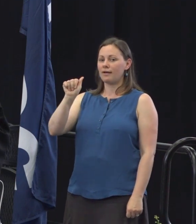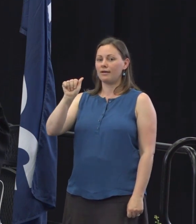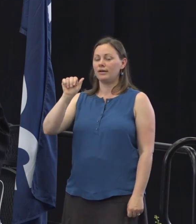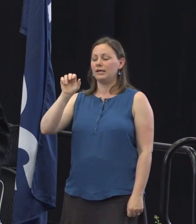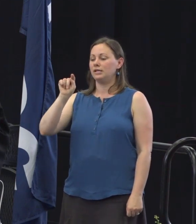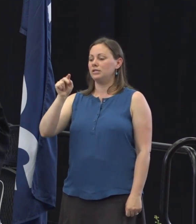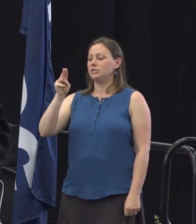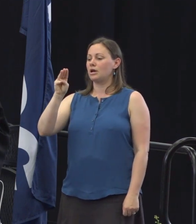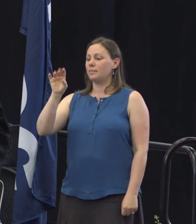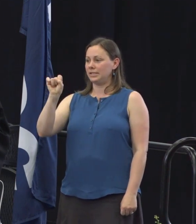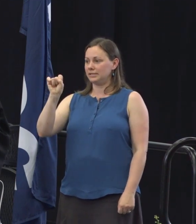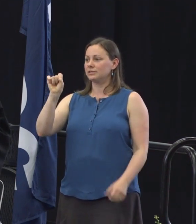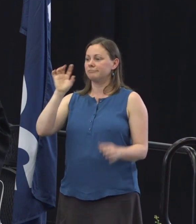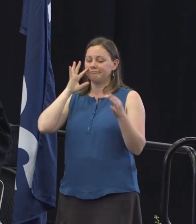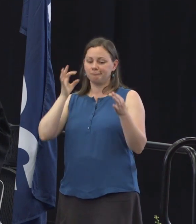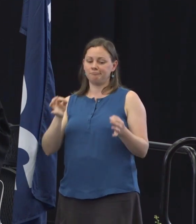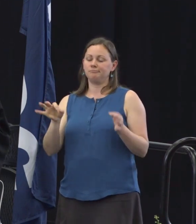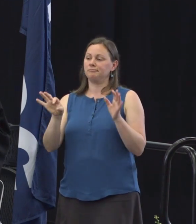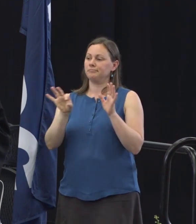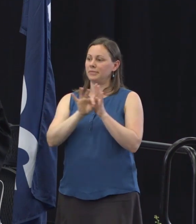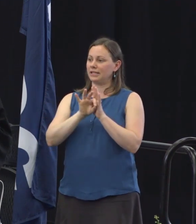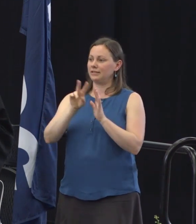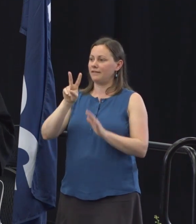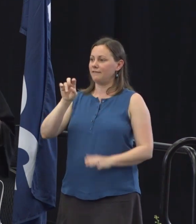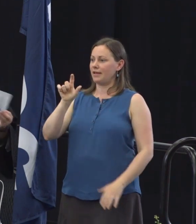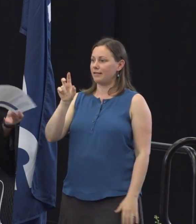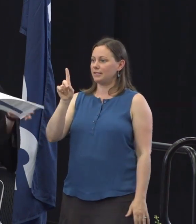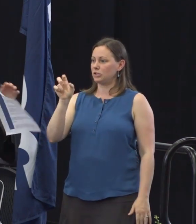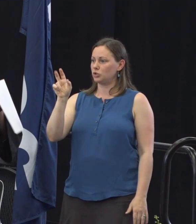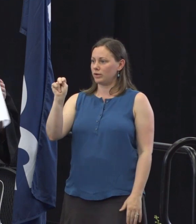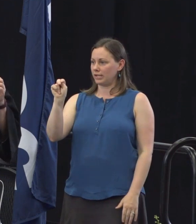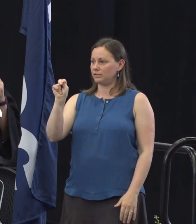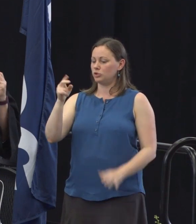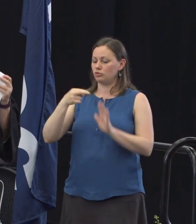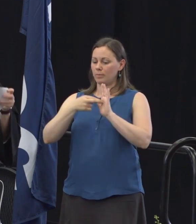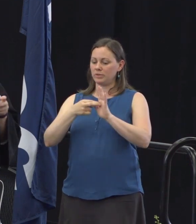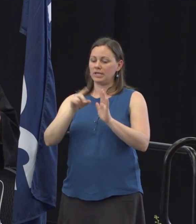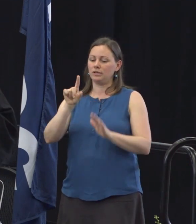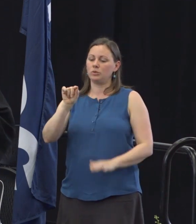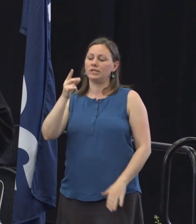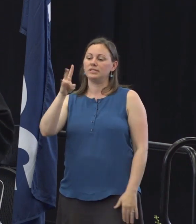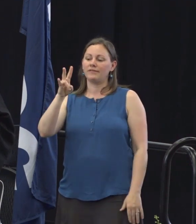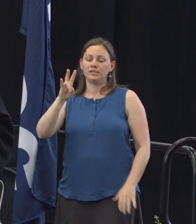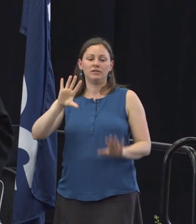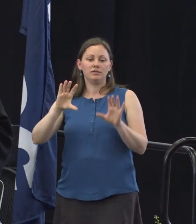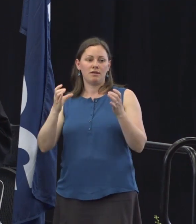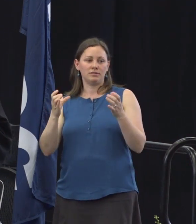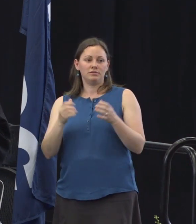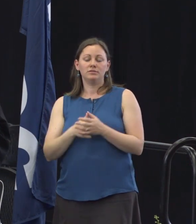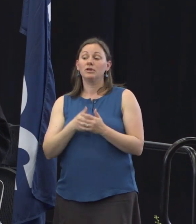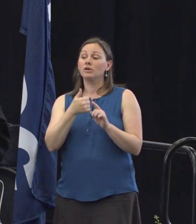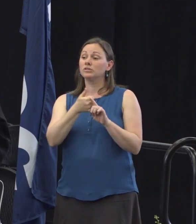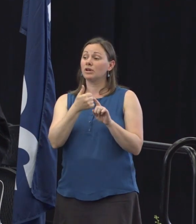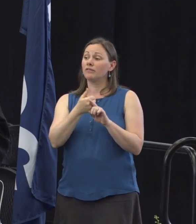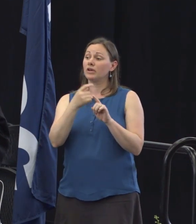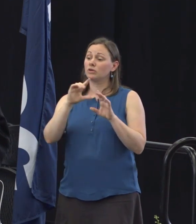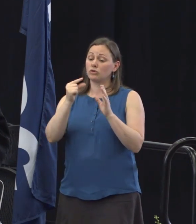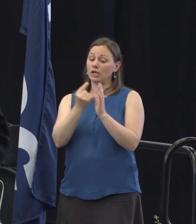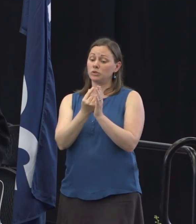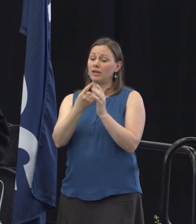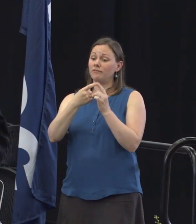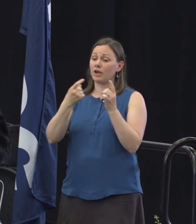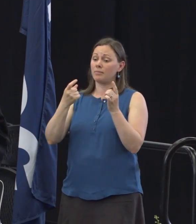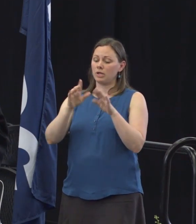the 2017 graduating class. Andrea is graduating today from our Child and Youth